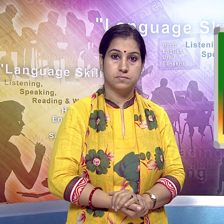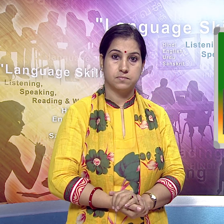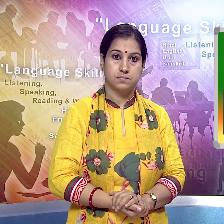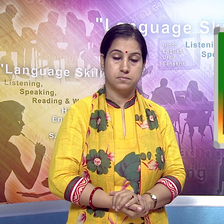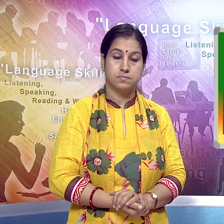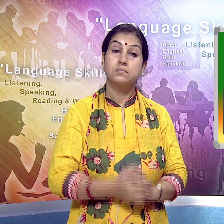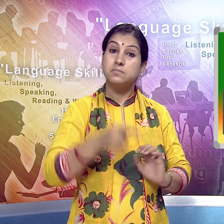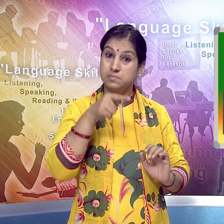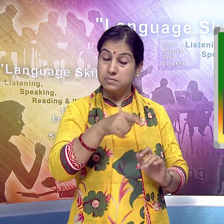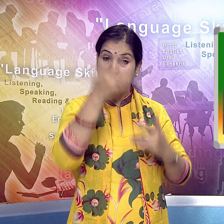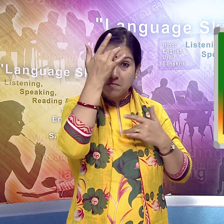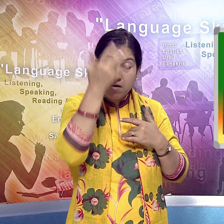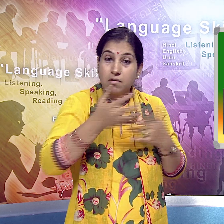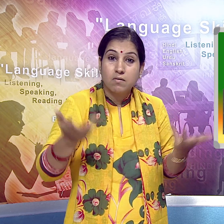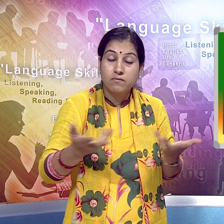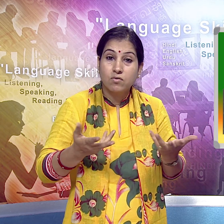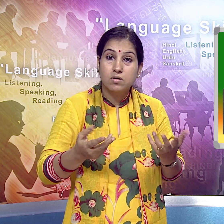In this disease, the normal bone